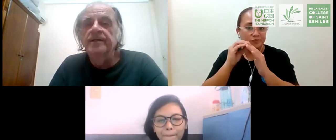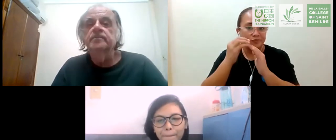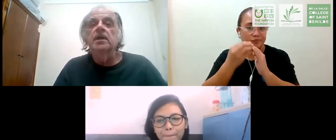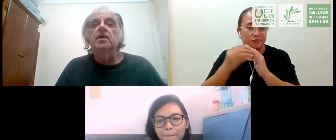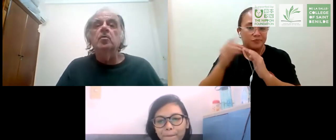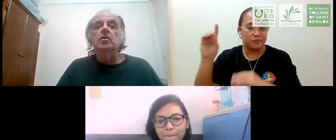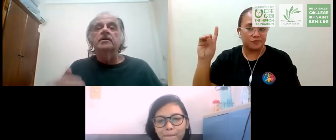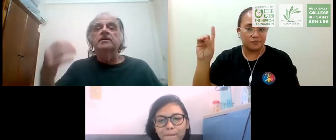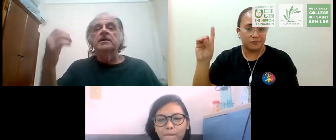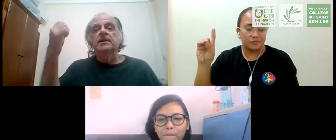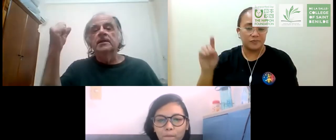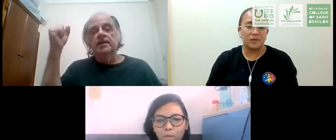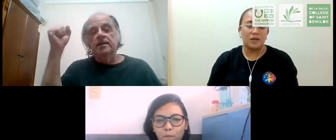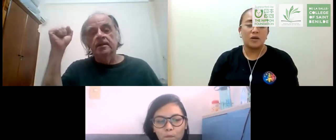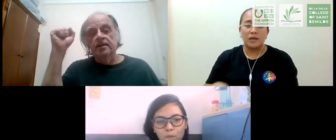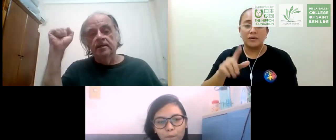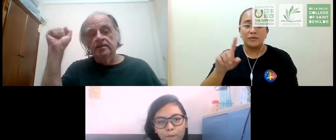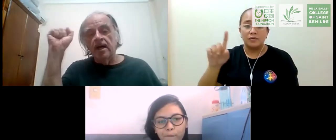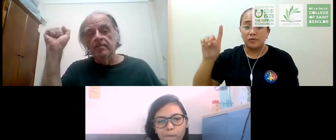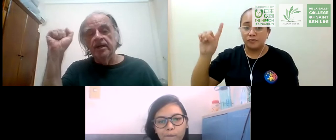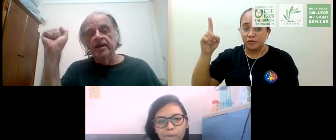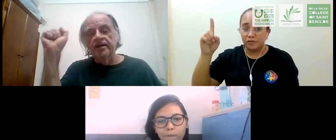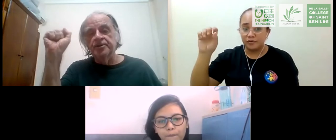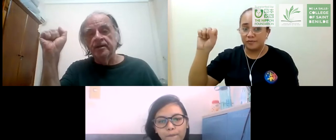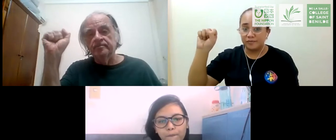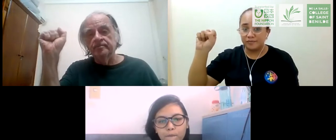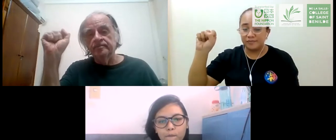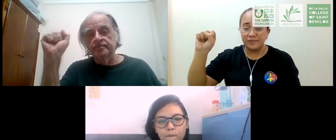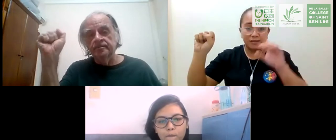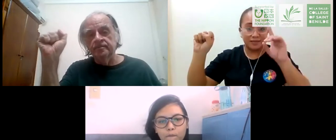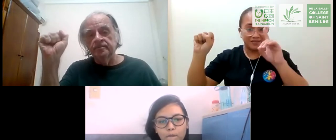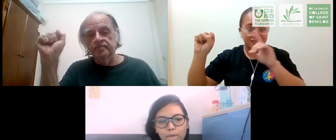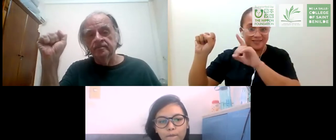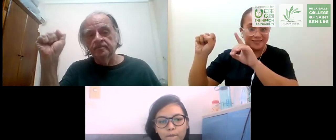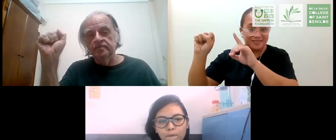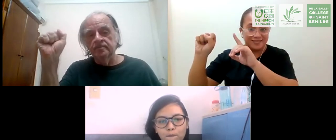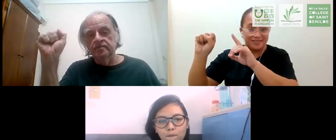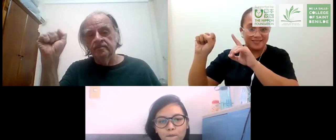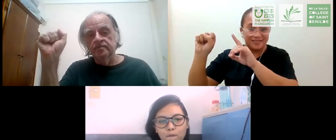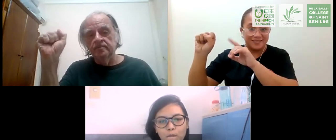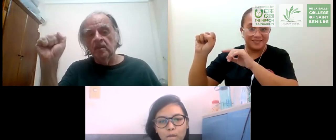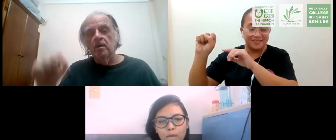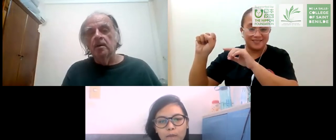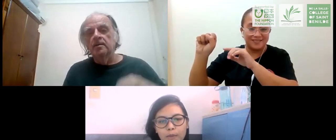So again, in order, dominant hand shape,